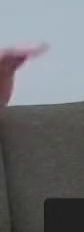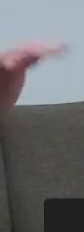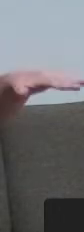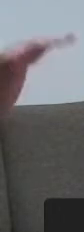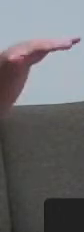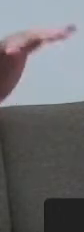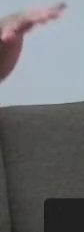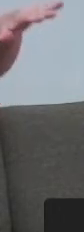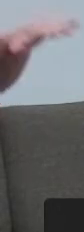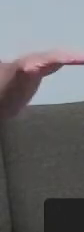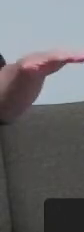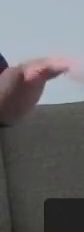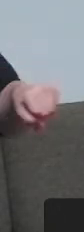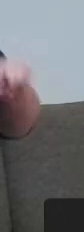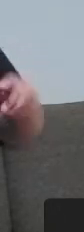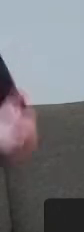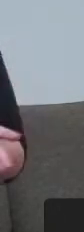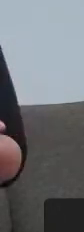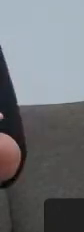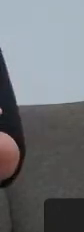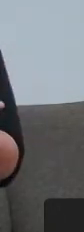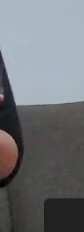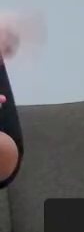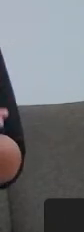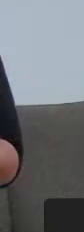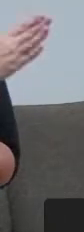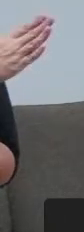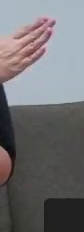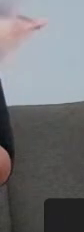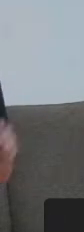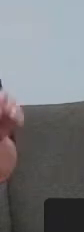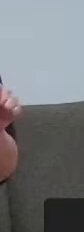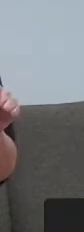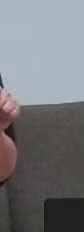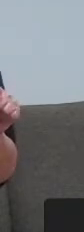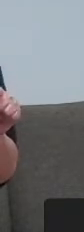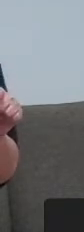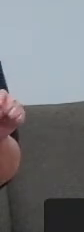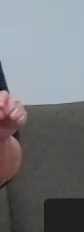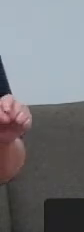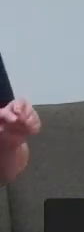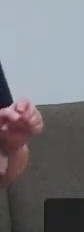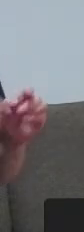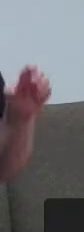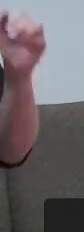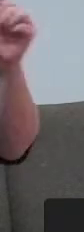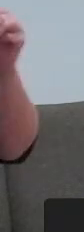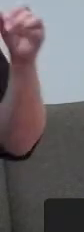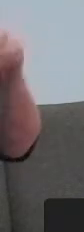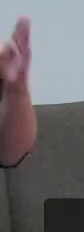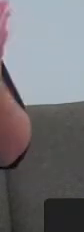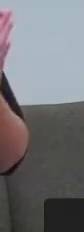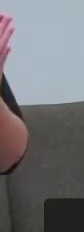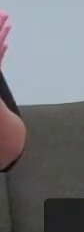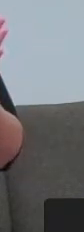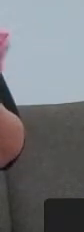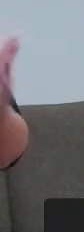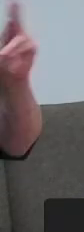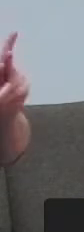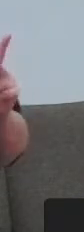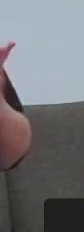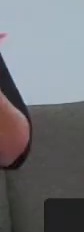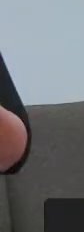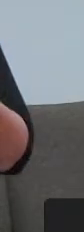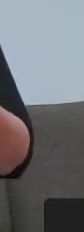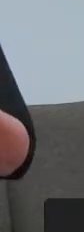And you cannot even walk straight by the end of it all. And within minutes, many people are begging to be let out of